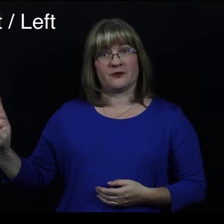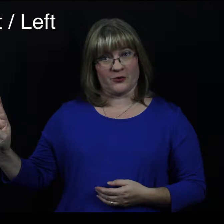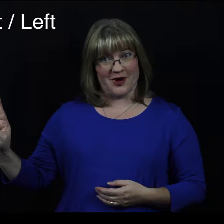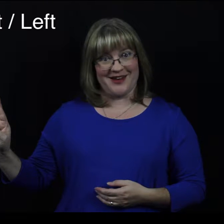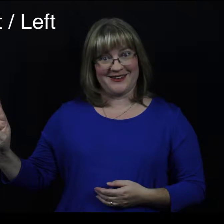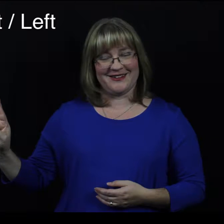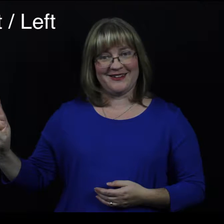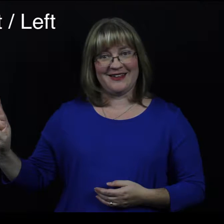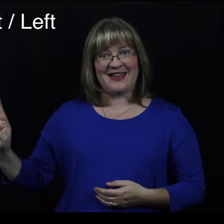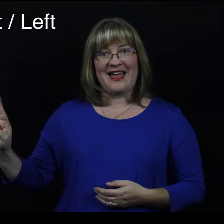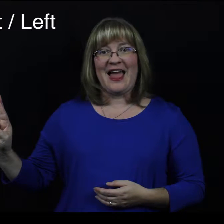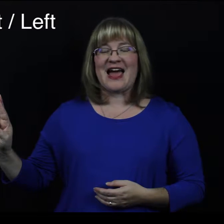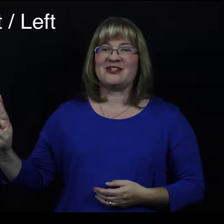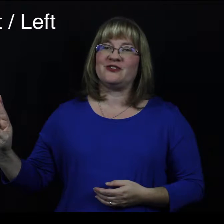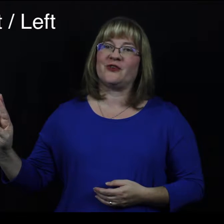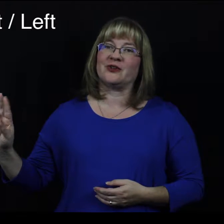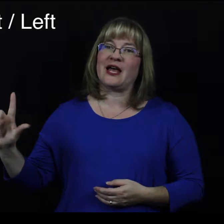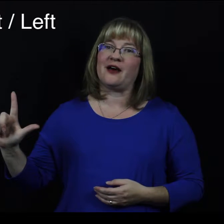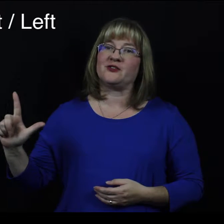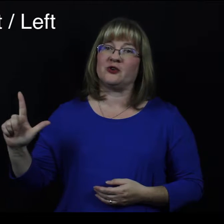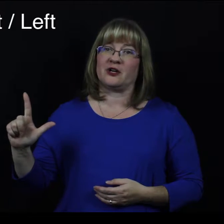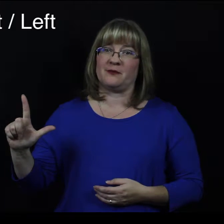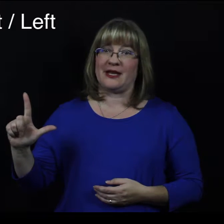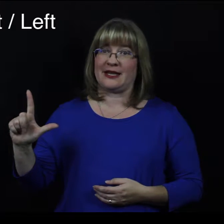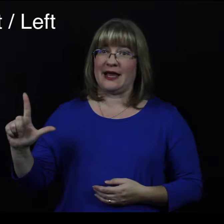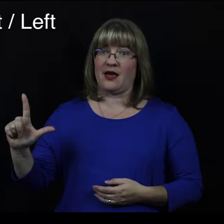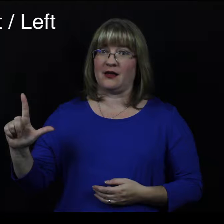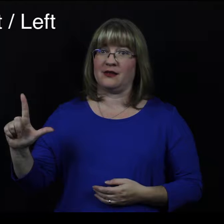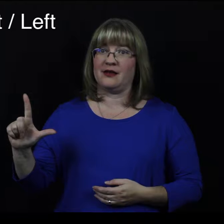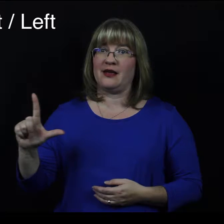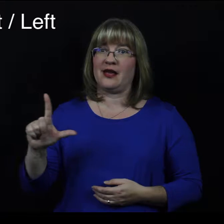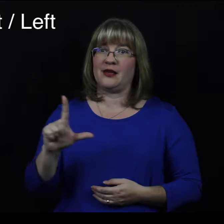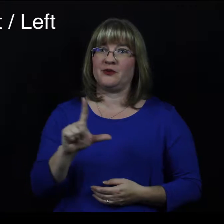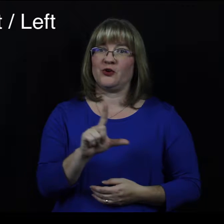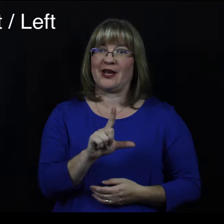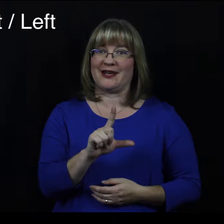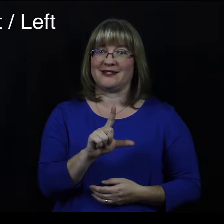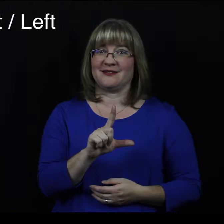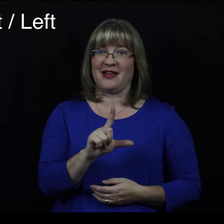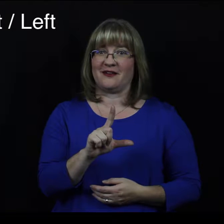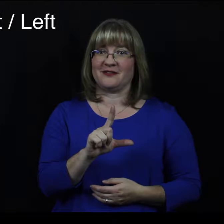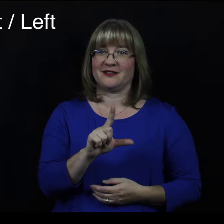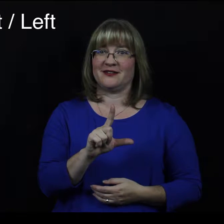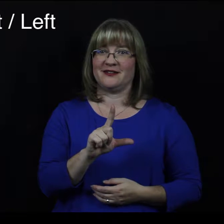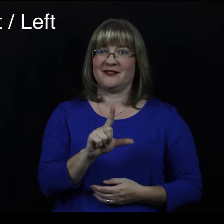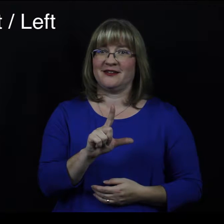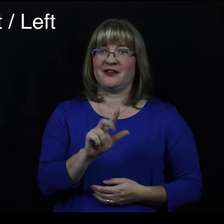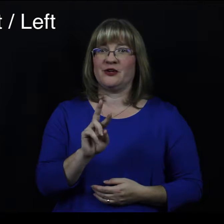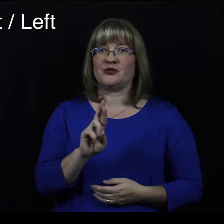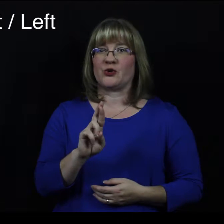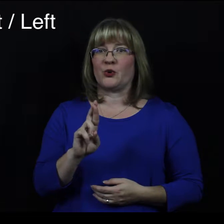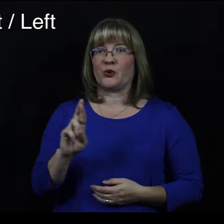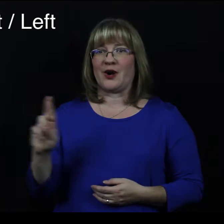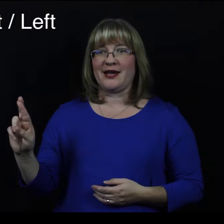for right, and for left, you're going to make an L and move your hand to the left. So